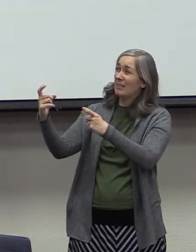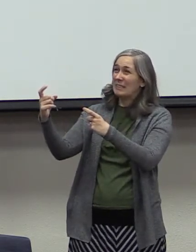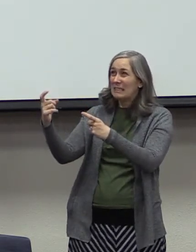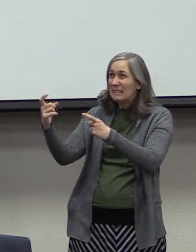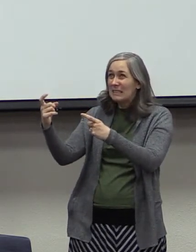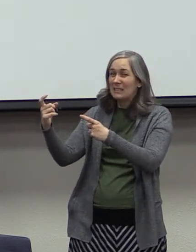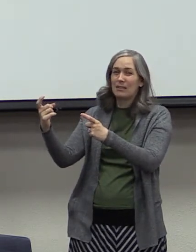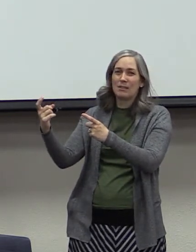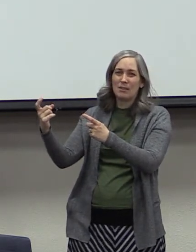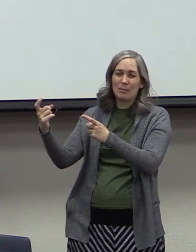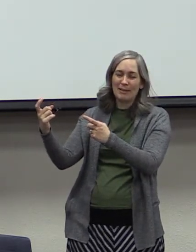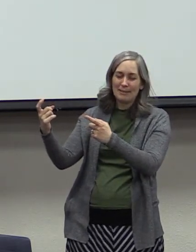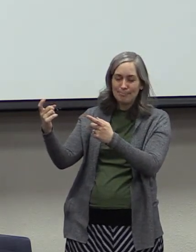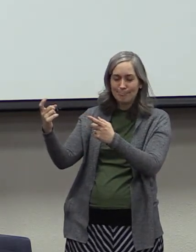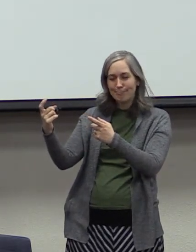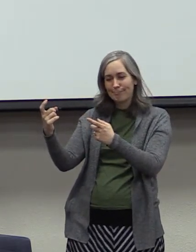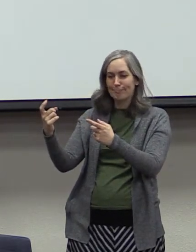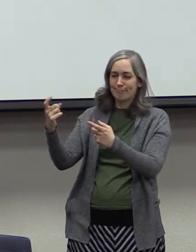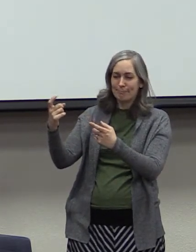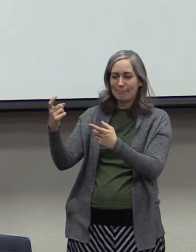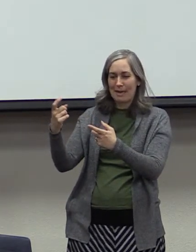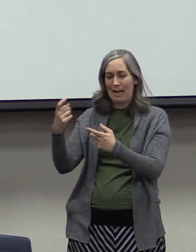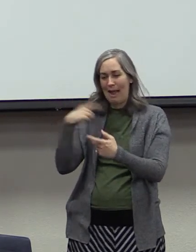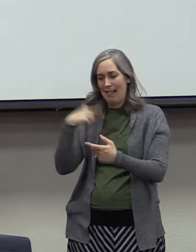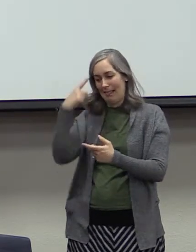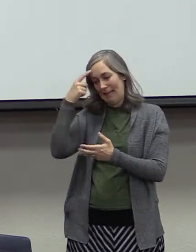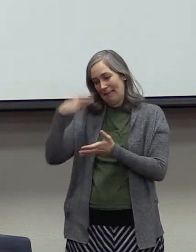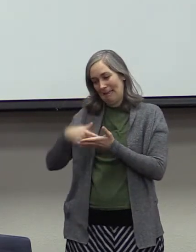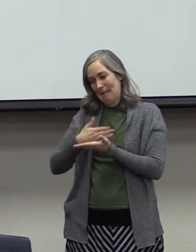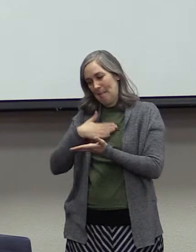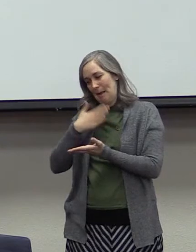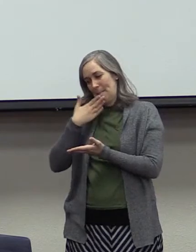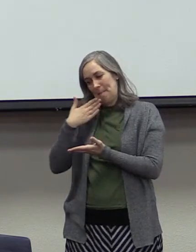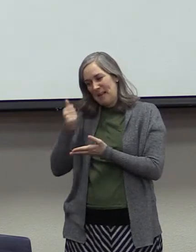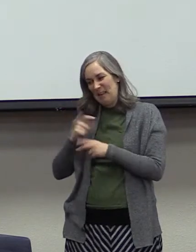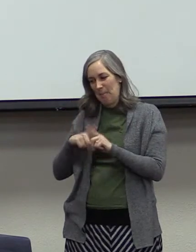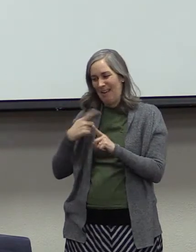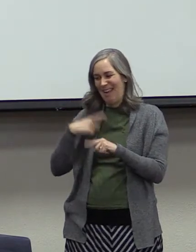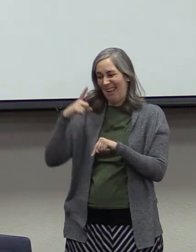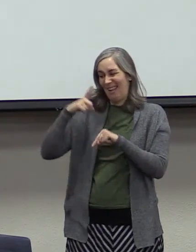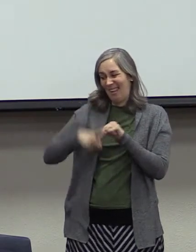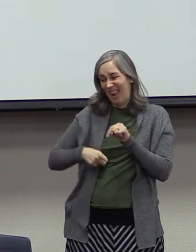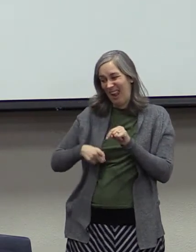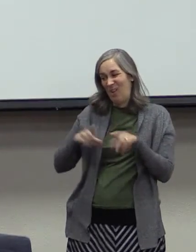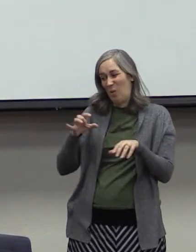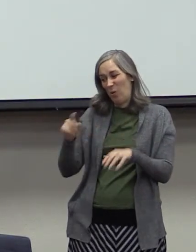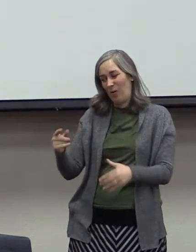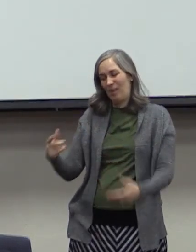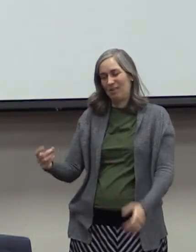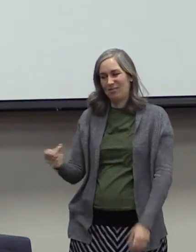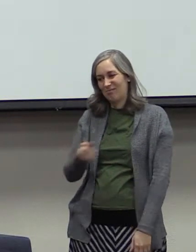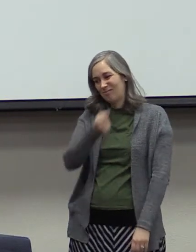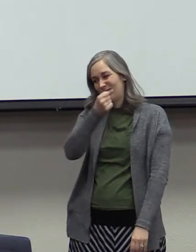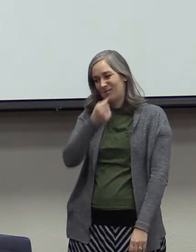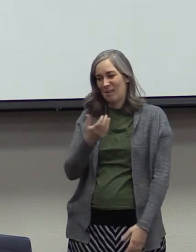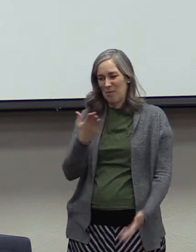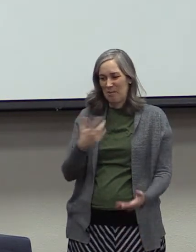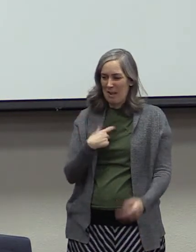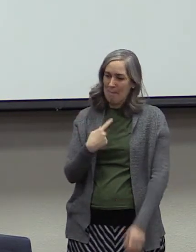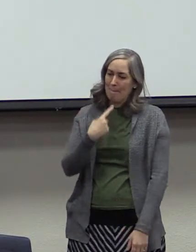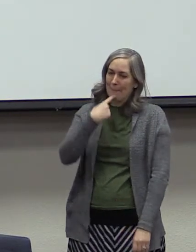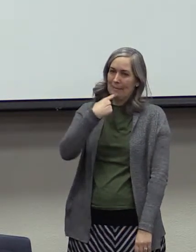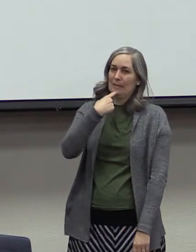particular aspect of what I think is my best. And because of that, maybe I'm